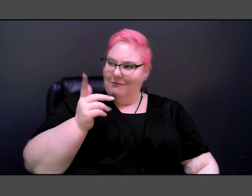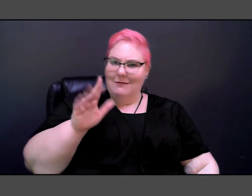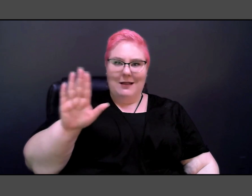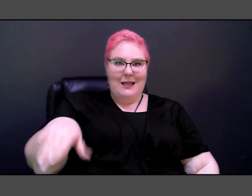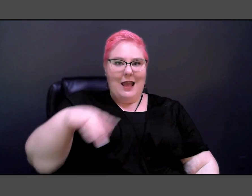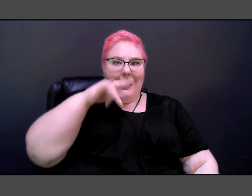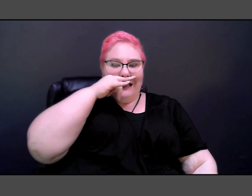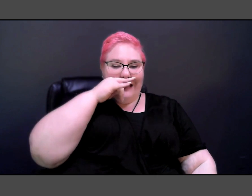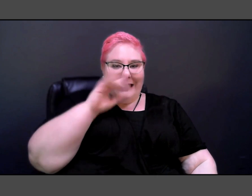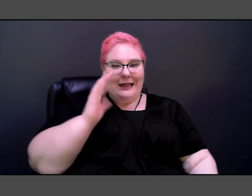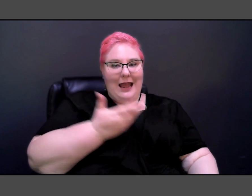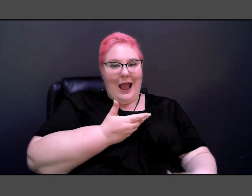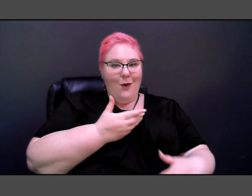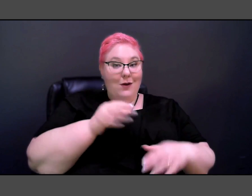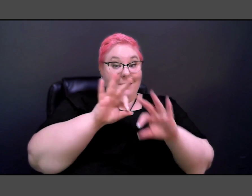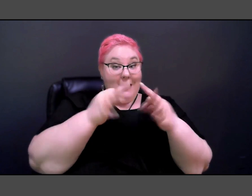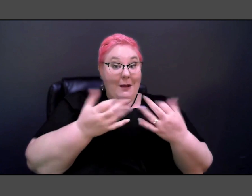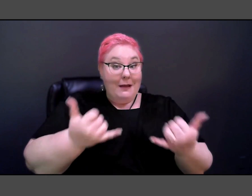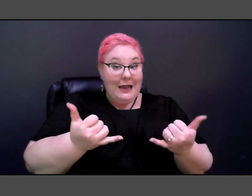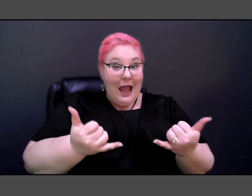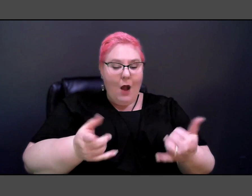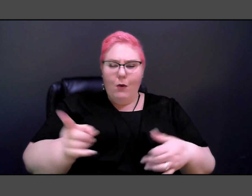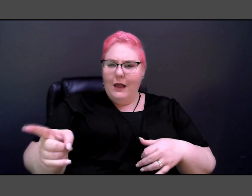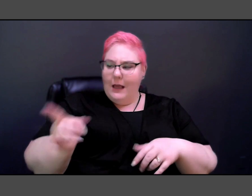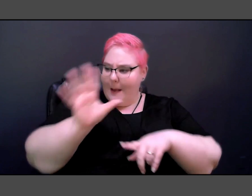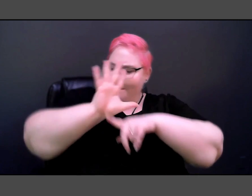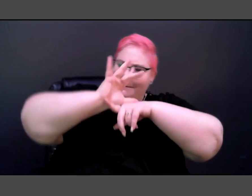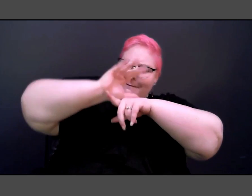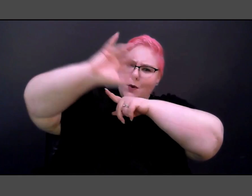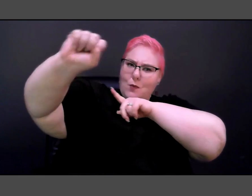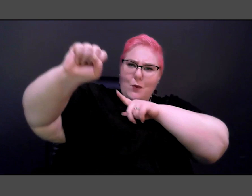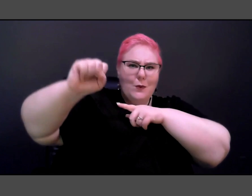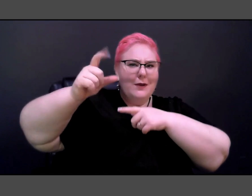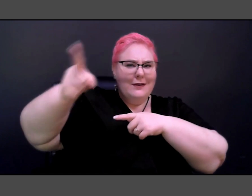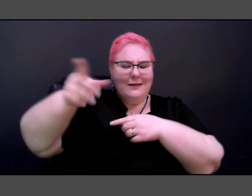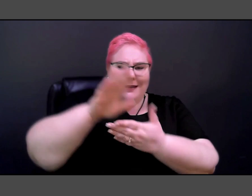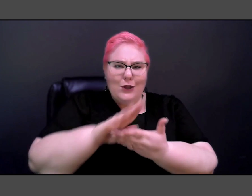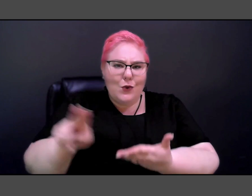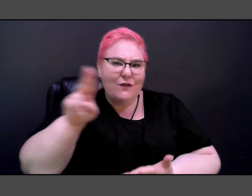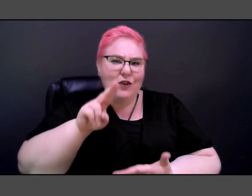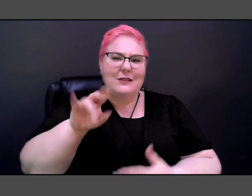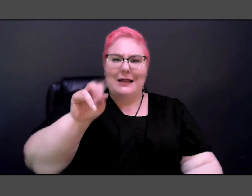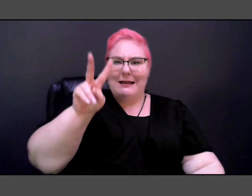family now, he'd be going to, an Ivy League school and getting a doctorate from